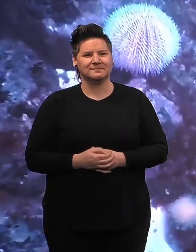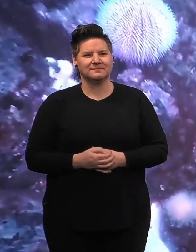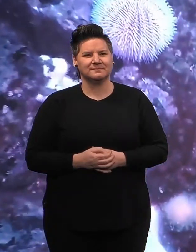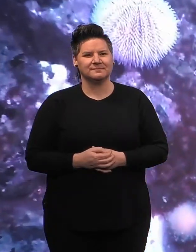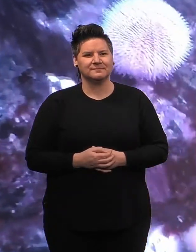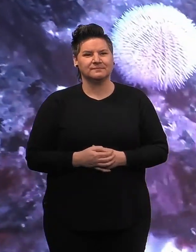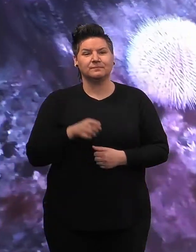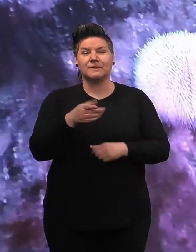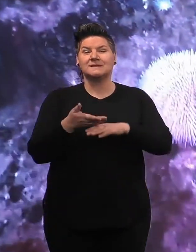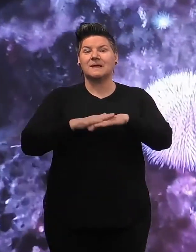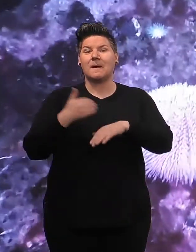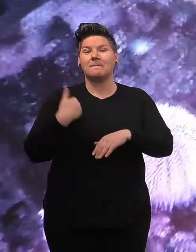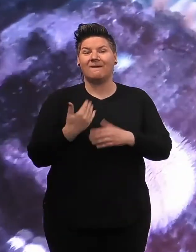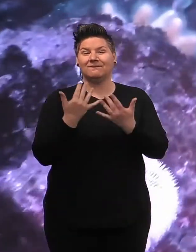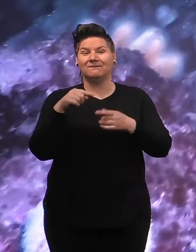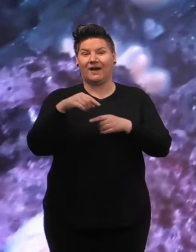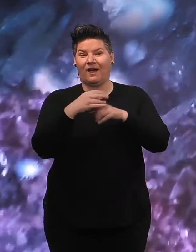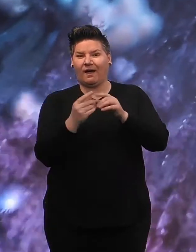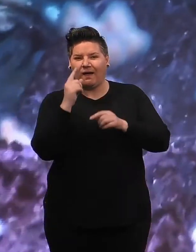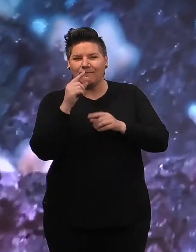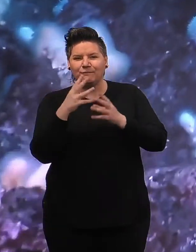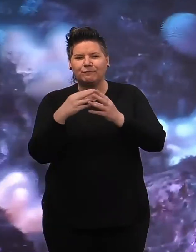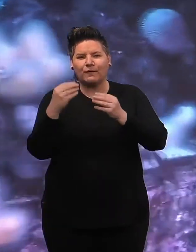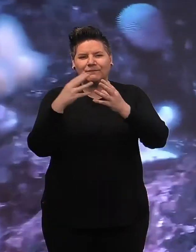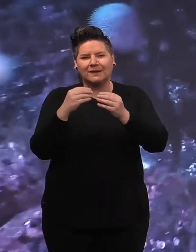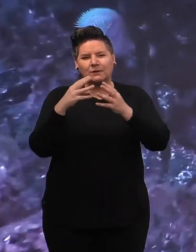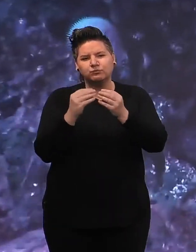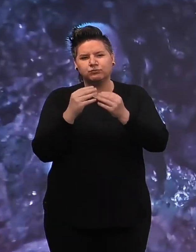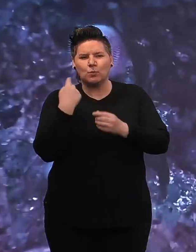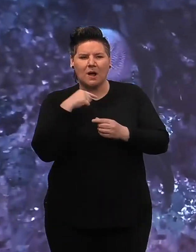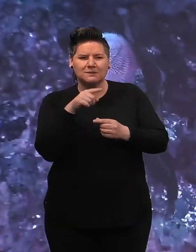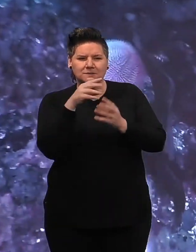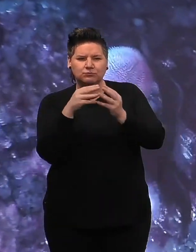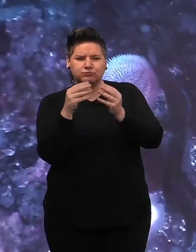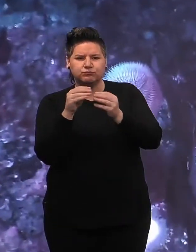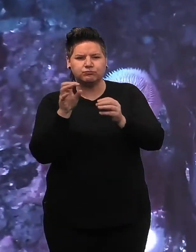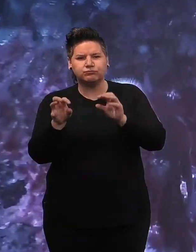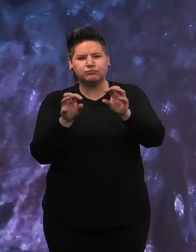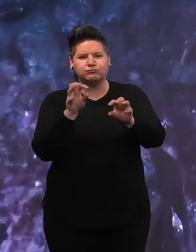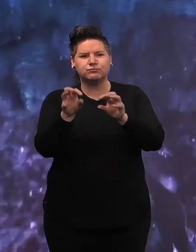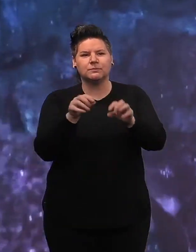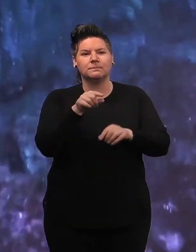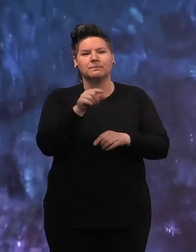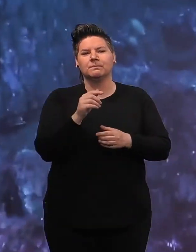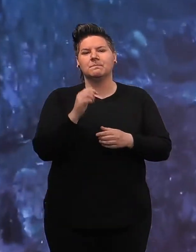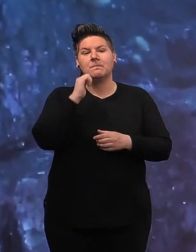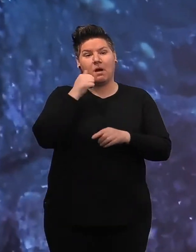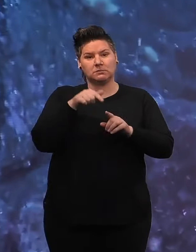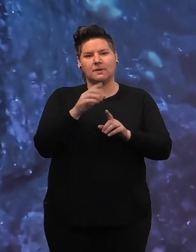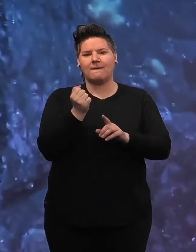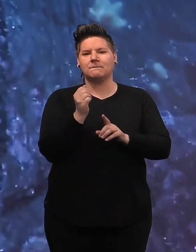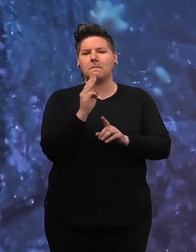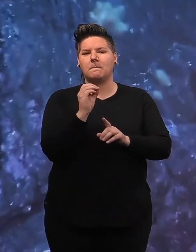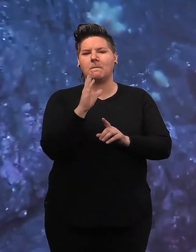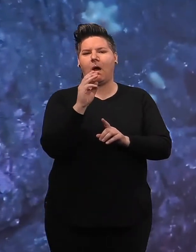Then the dead man's fingers here you can see are looking fluffy. That's because they've got the polyps out to